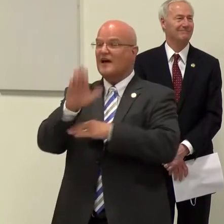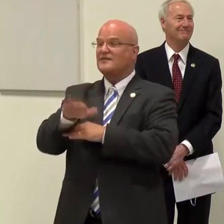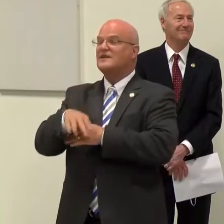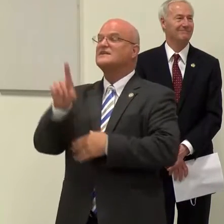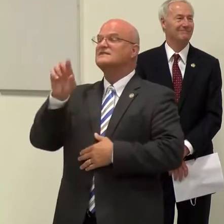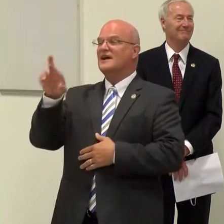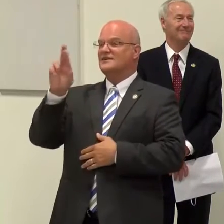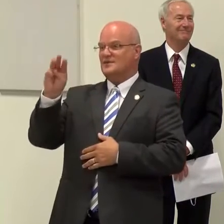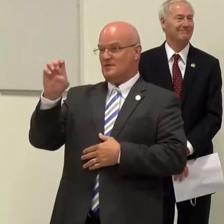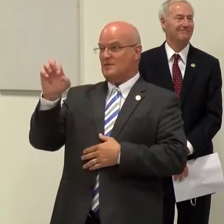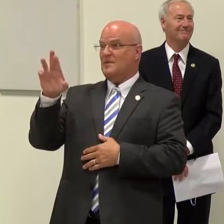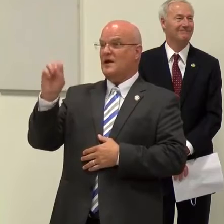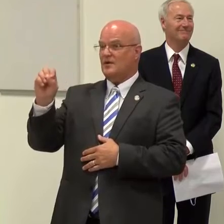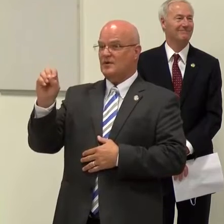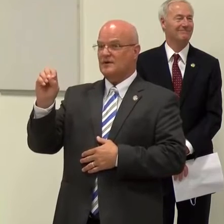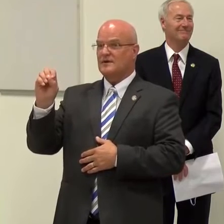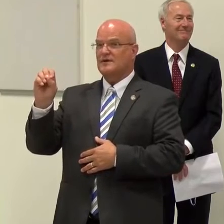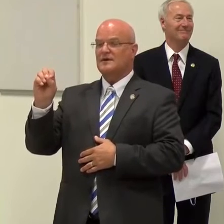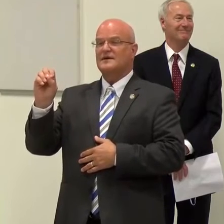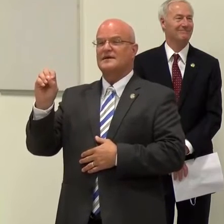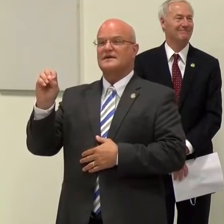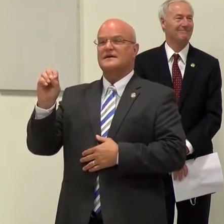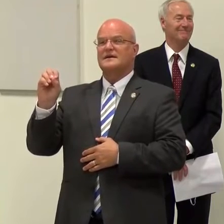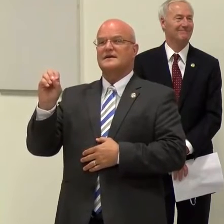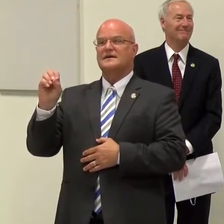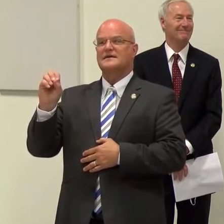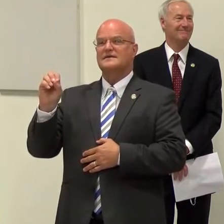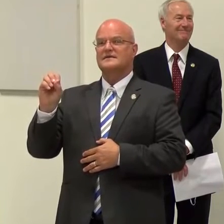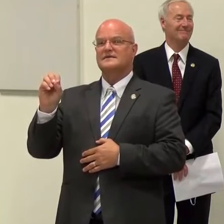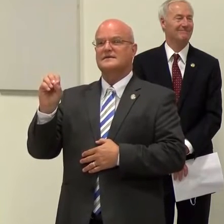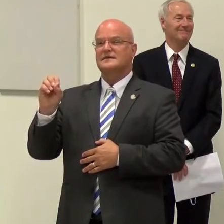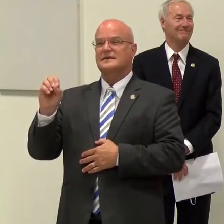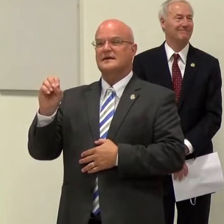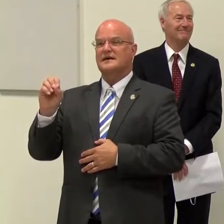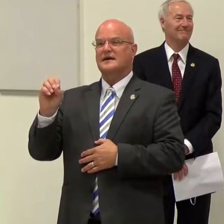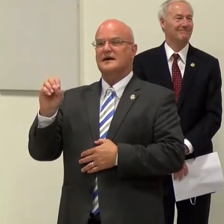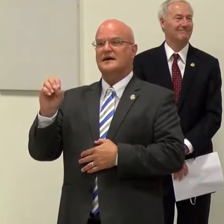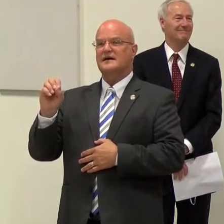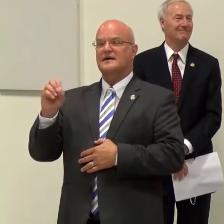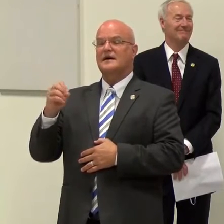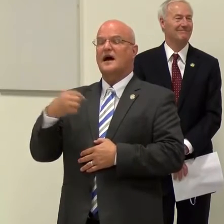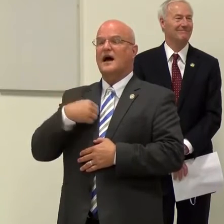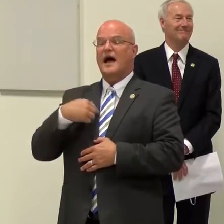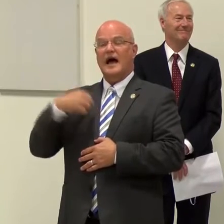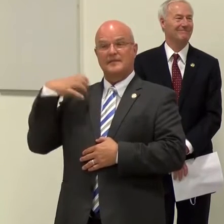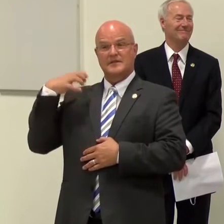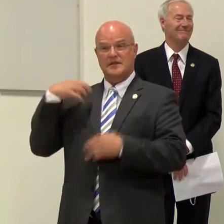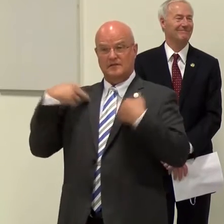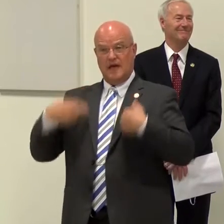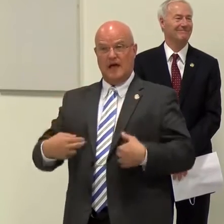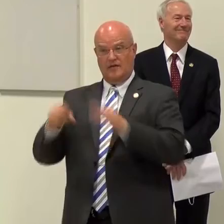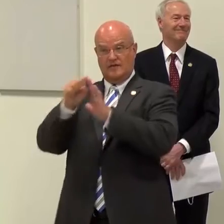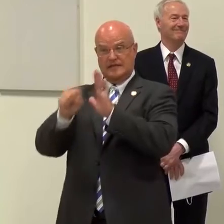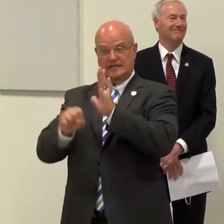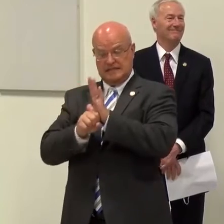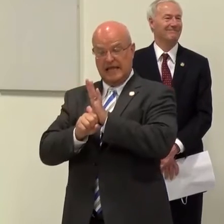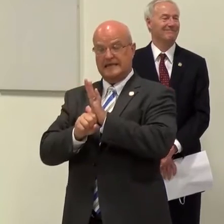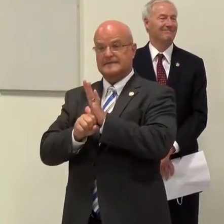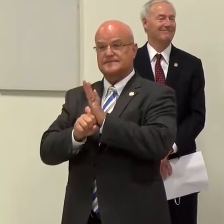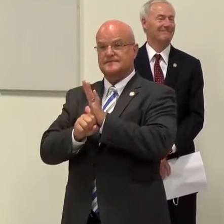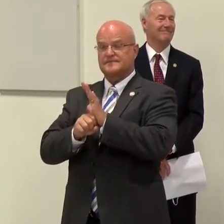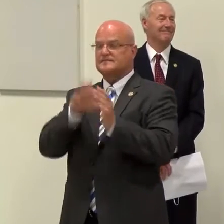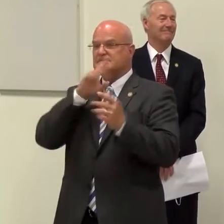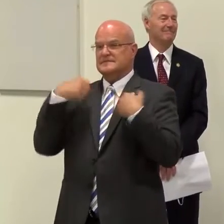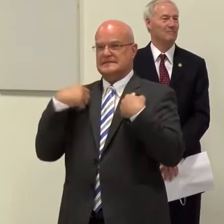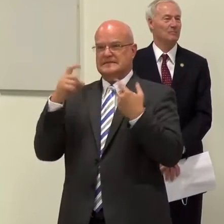I'm Dr. Romero. Soy el jefe de operaciones médicas del He's Estado the chief of health of the state. y